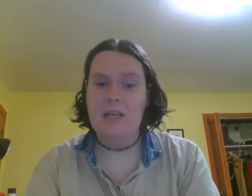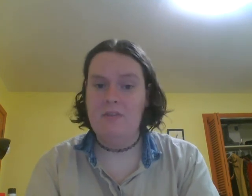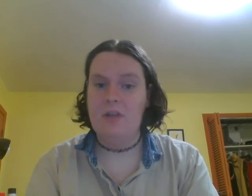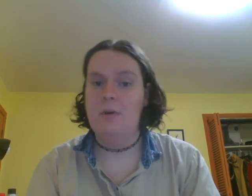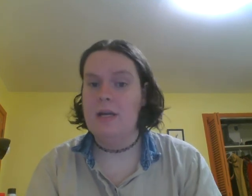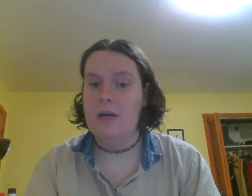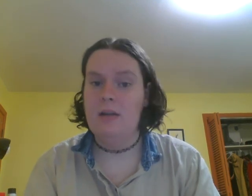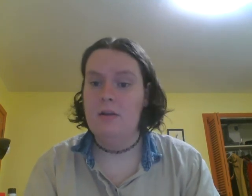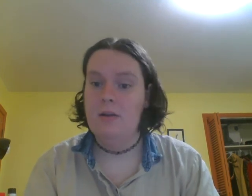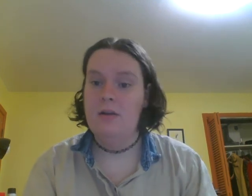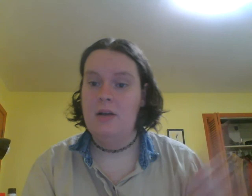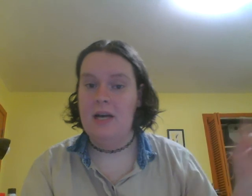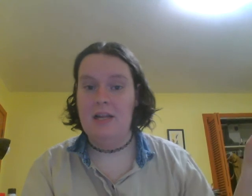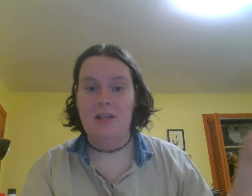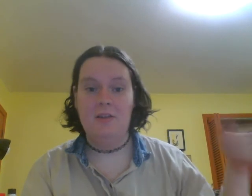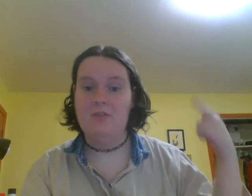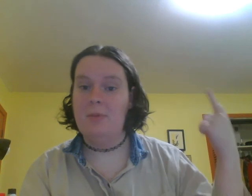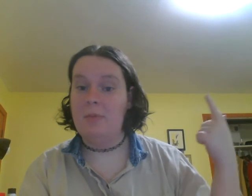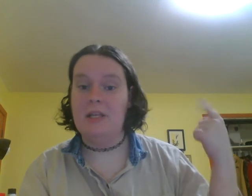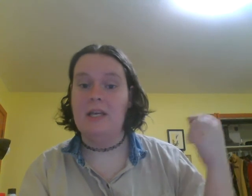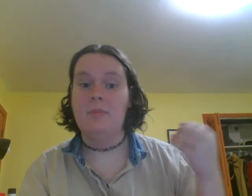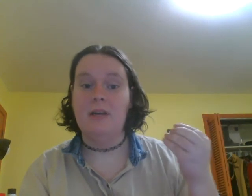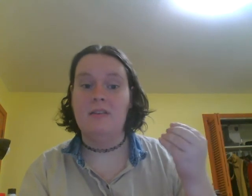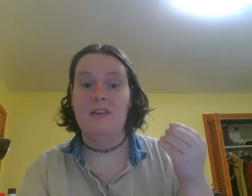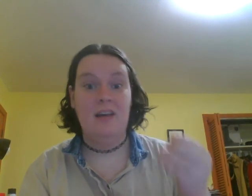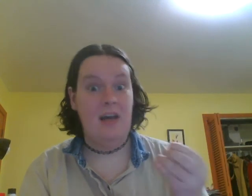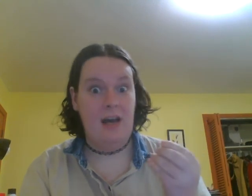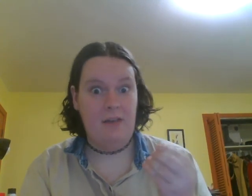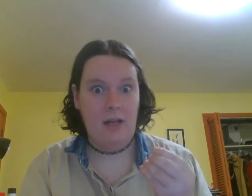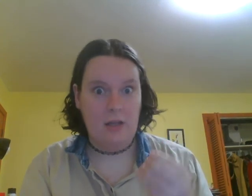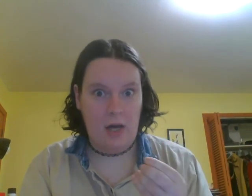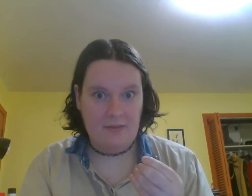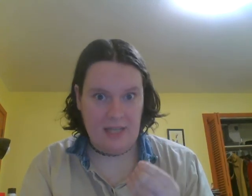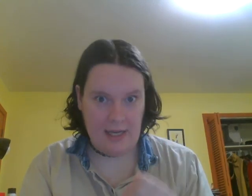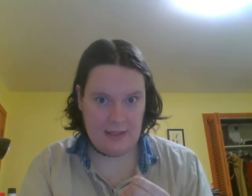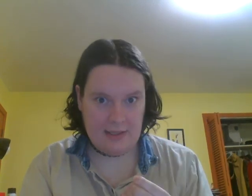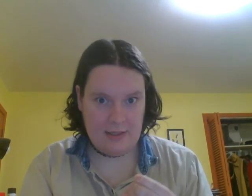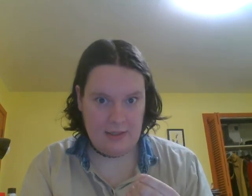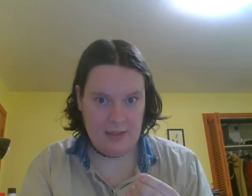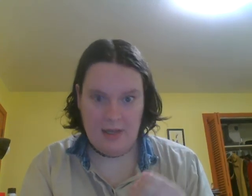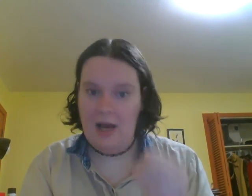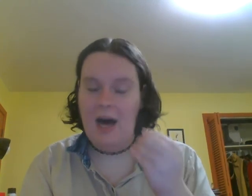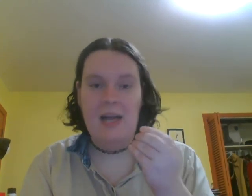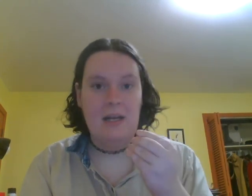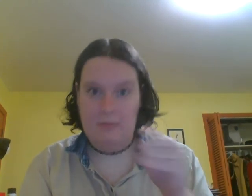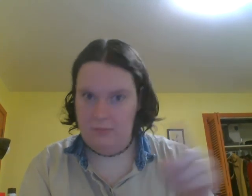though I had that little trip up at the end because I've had a lot of takes. I